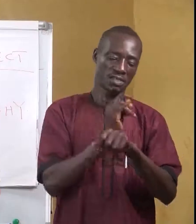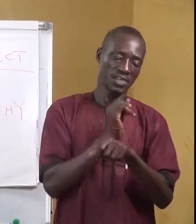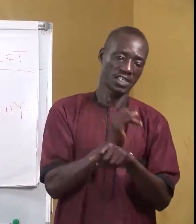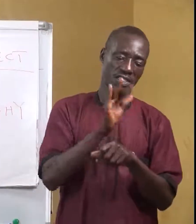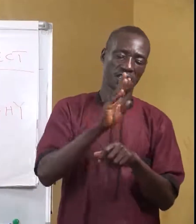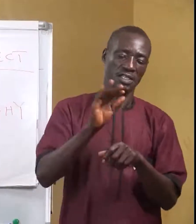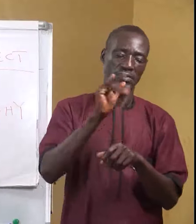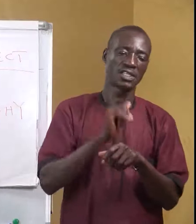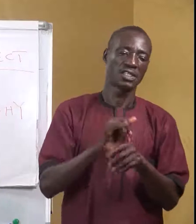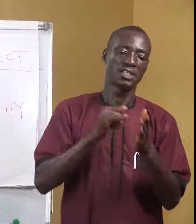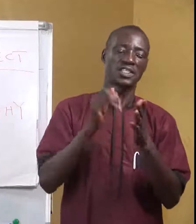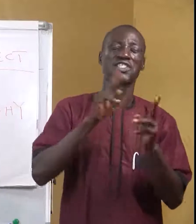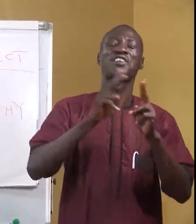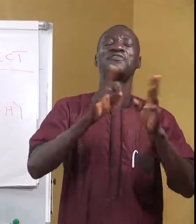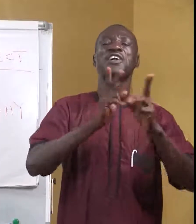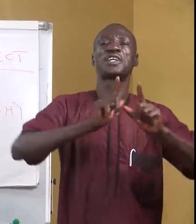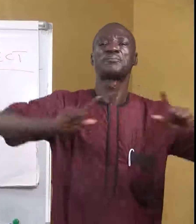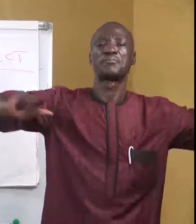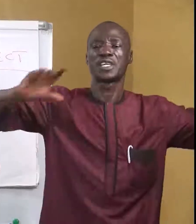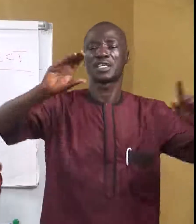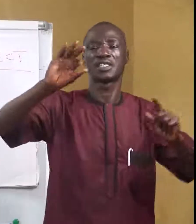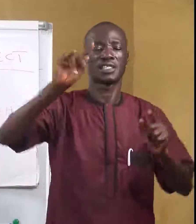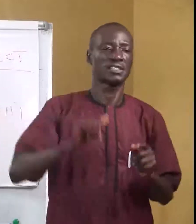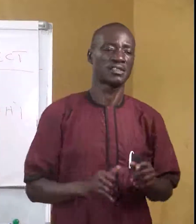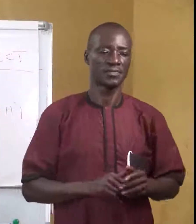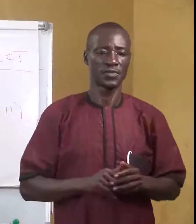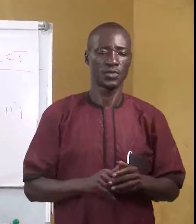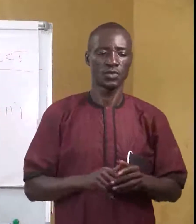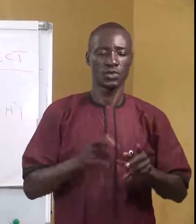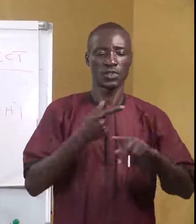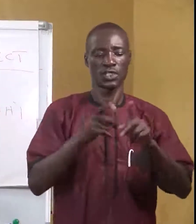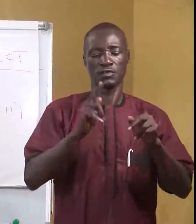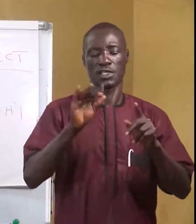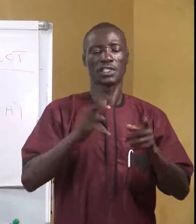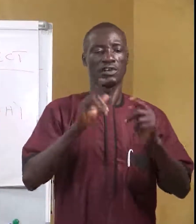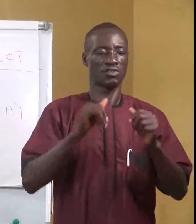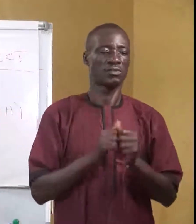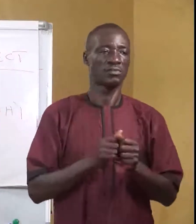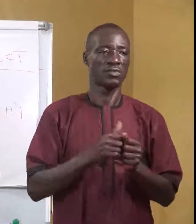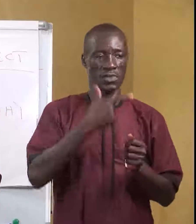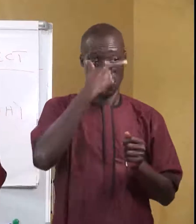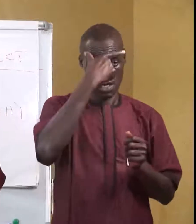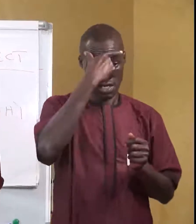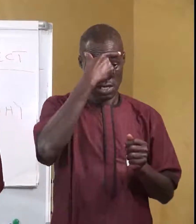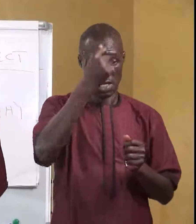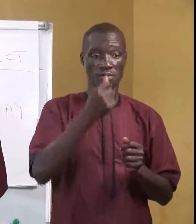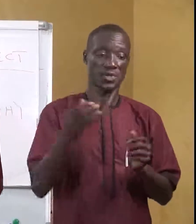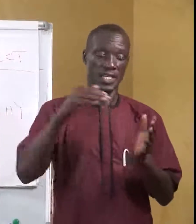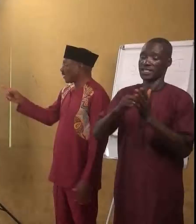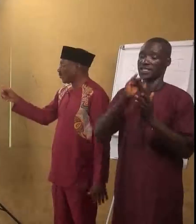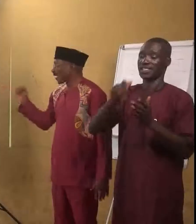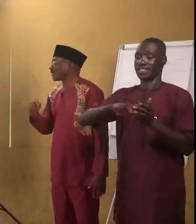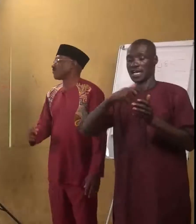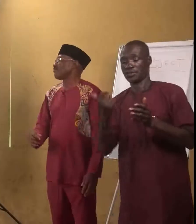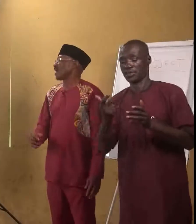is a city. It's a very large place where different towns come together. Kano City is another one that comes together.